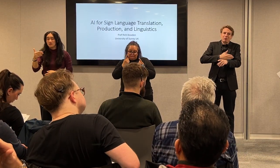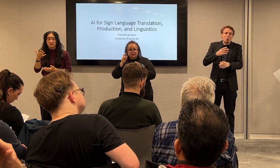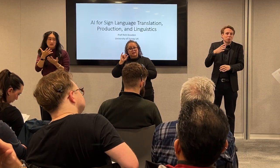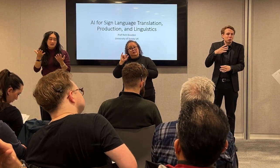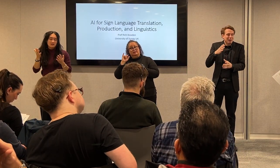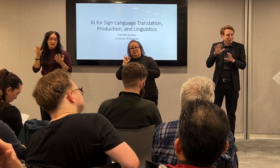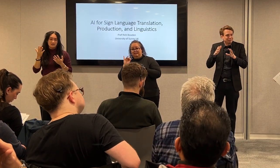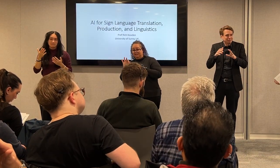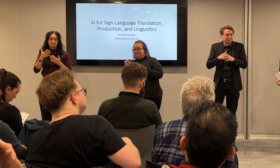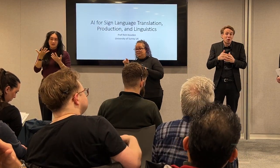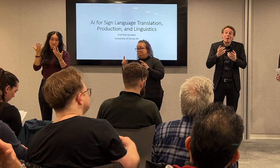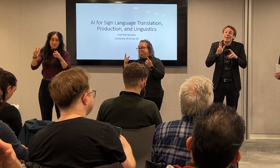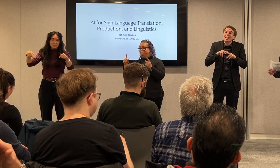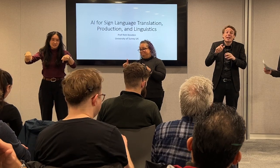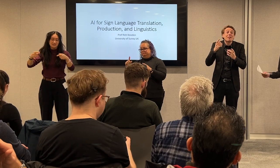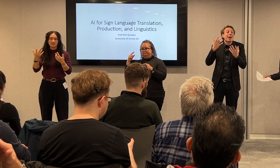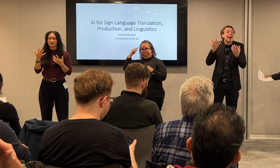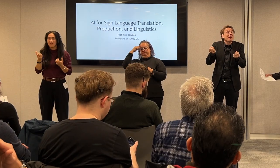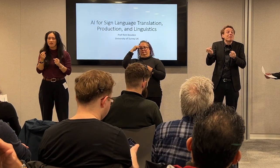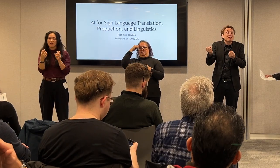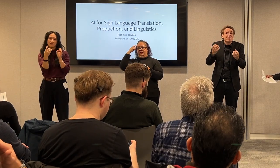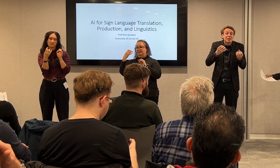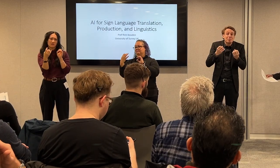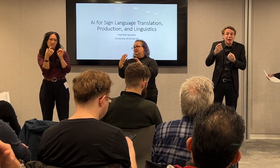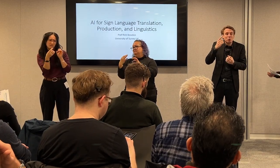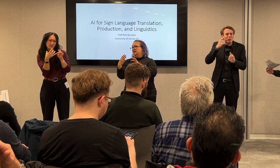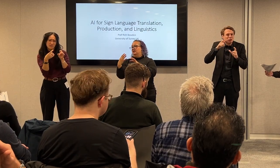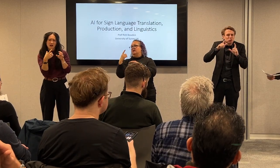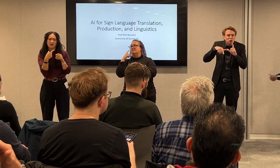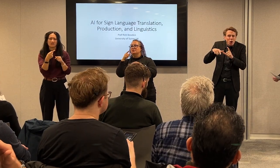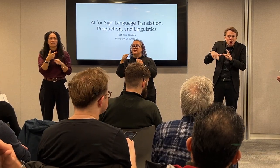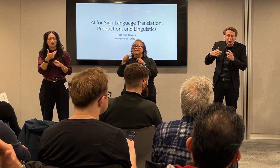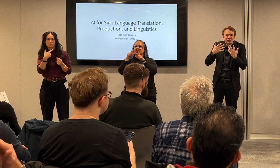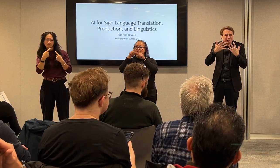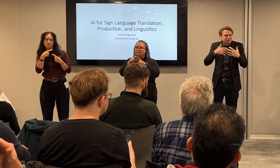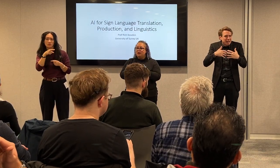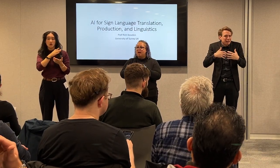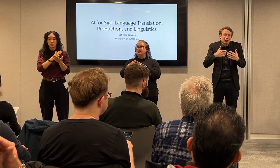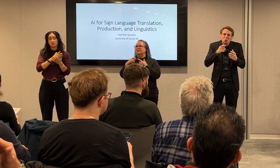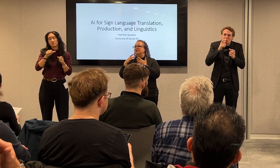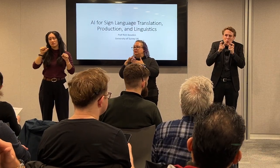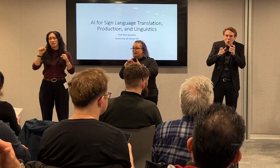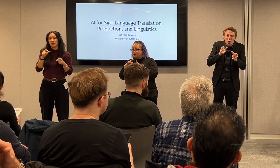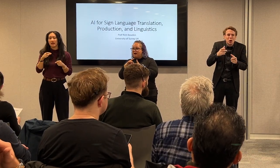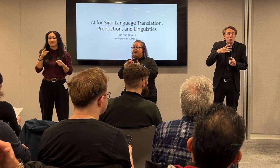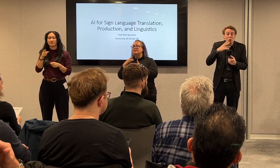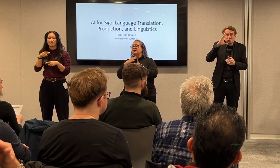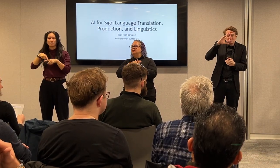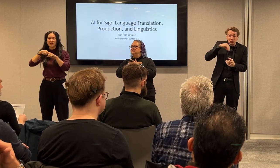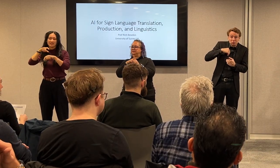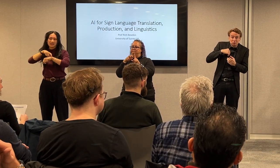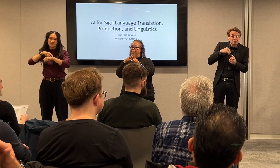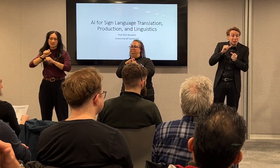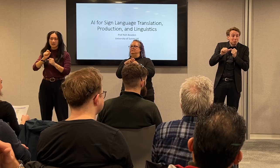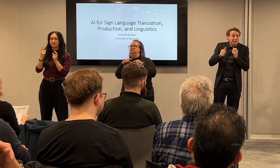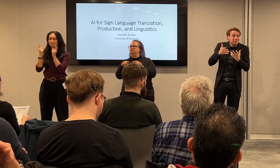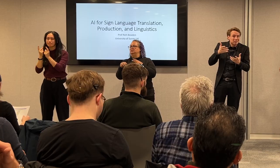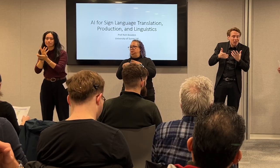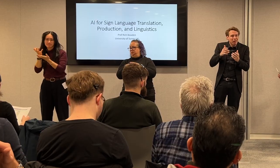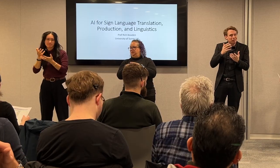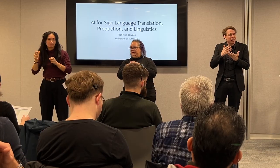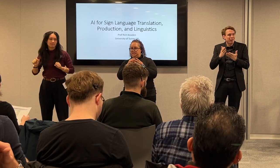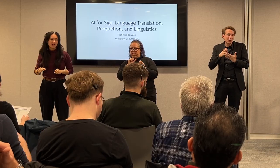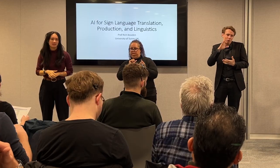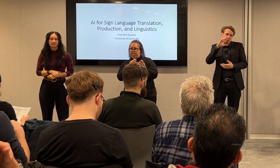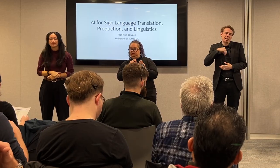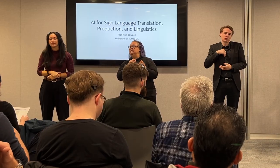the terminology, please grab one during a break and have a chat with them about that. That'd be fantastic. It's going to be a